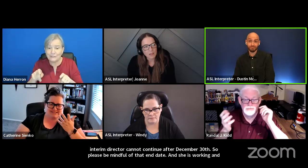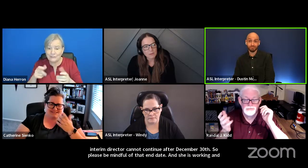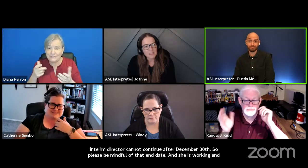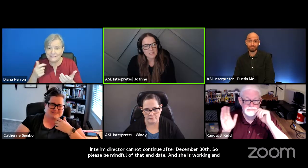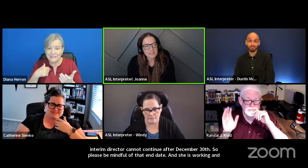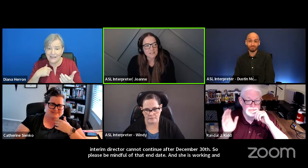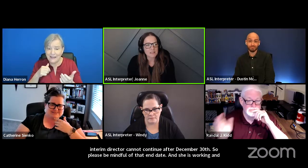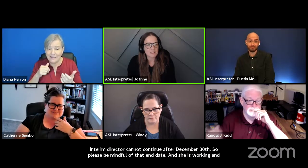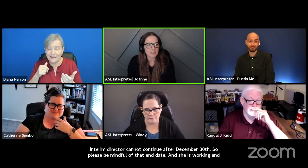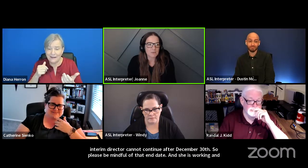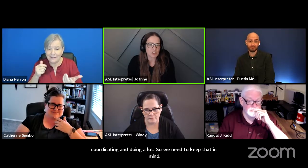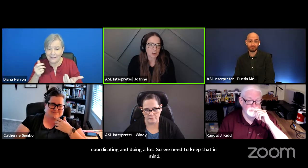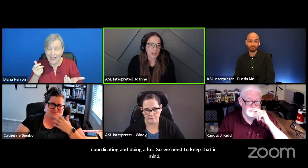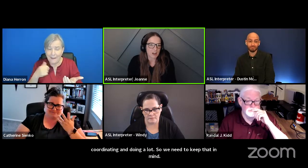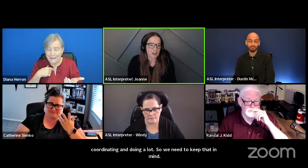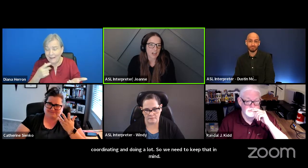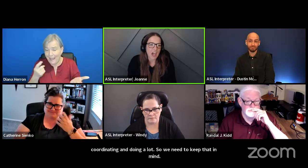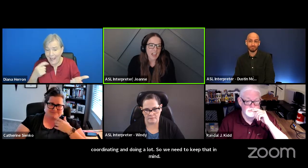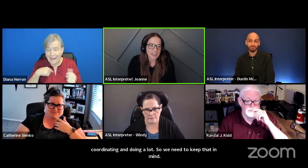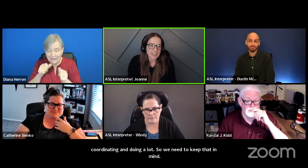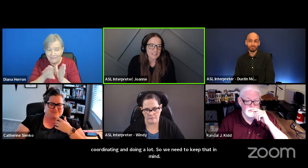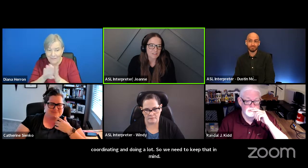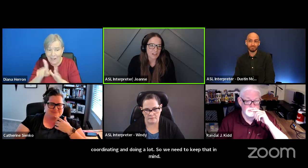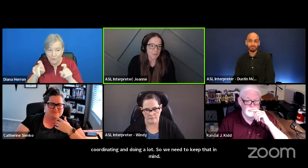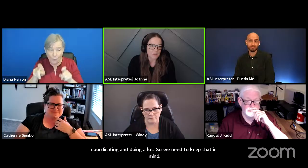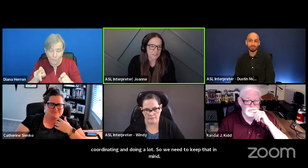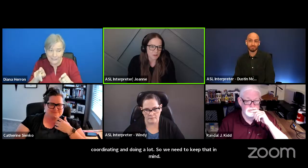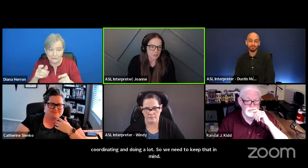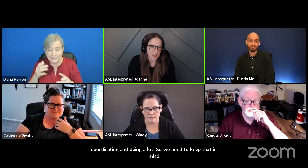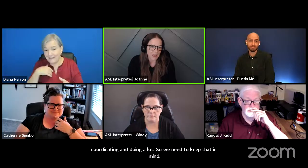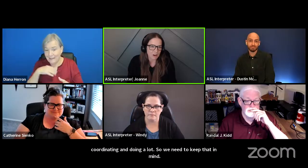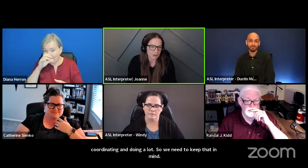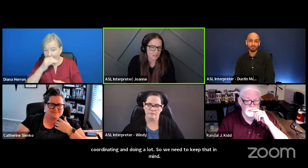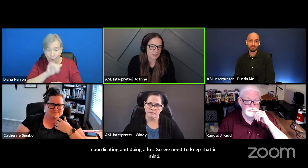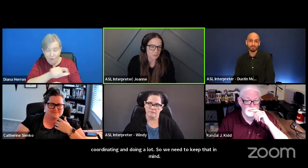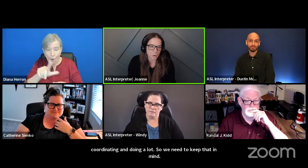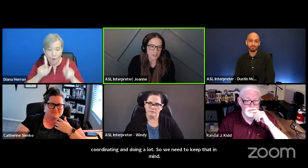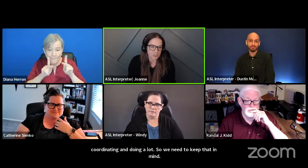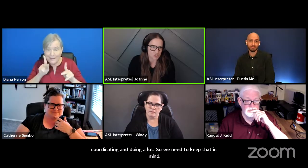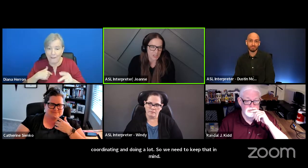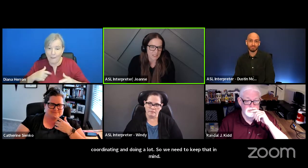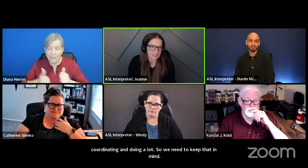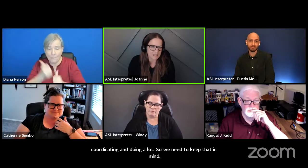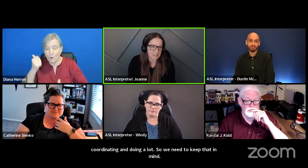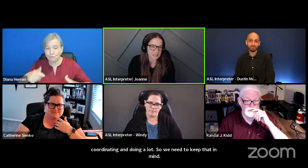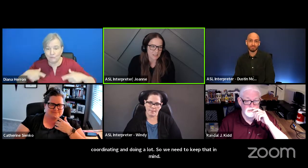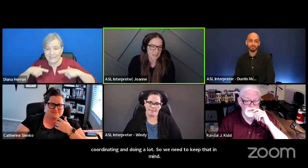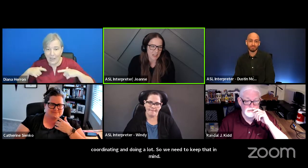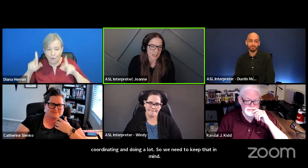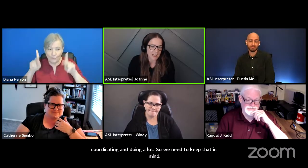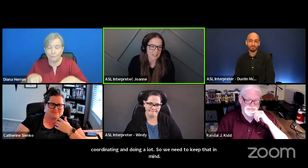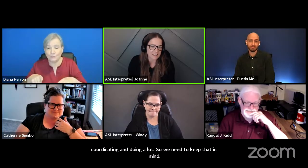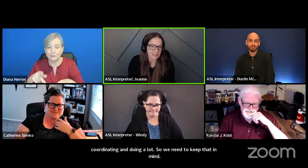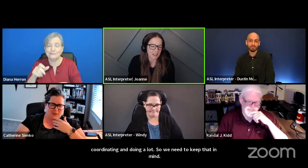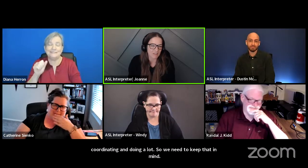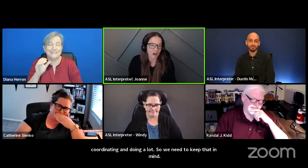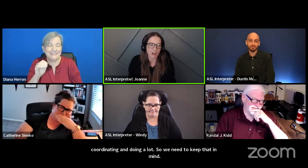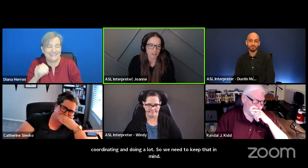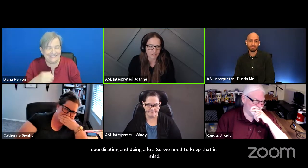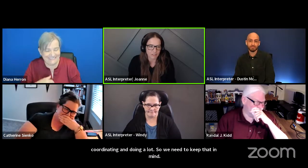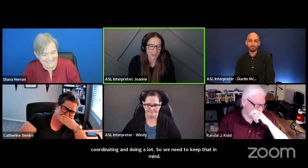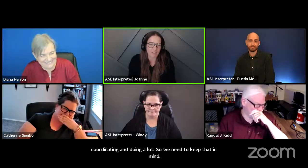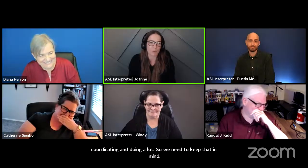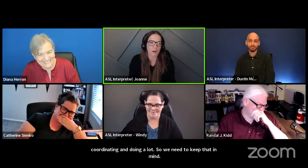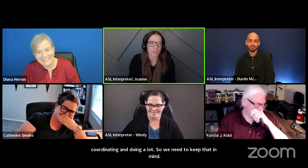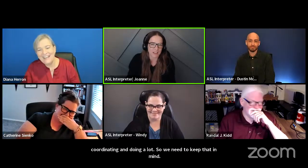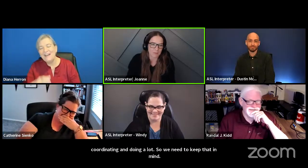survey? I mean, this is Commissioner Herron. I can develop a survey or some questions. I guess of